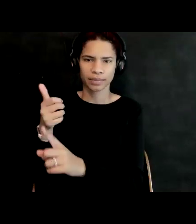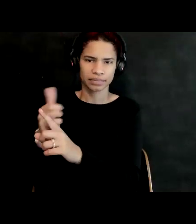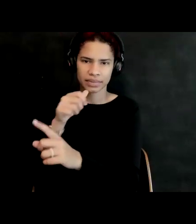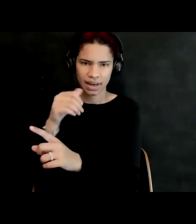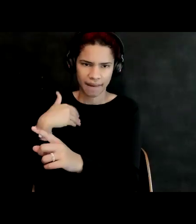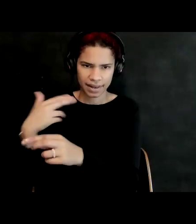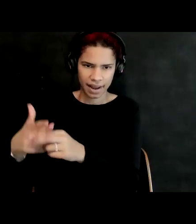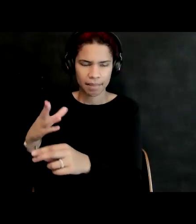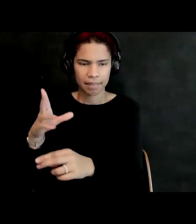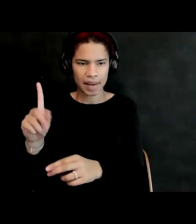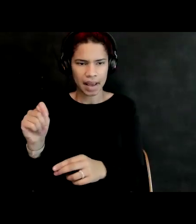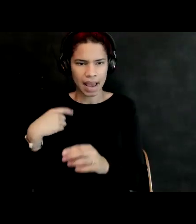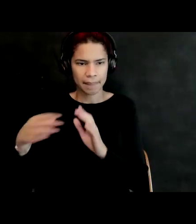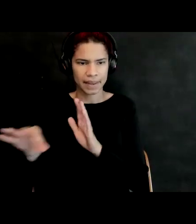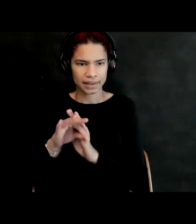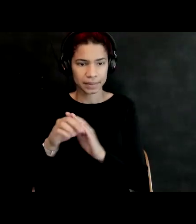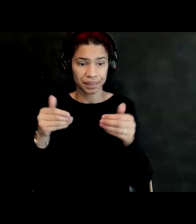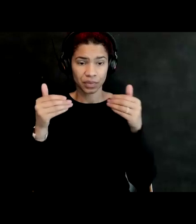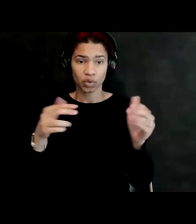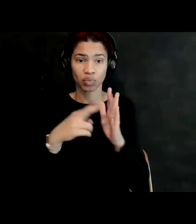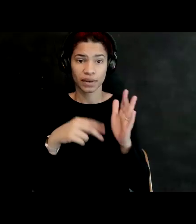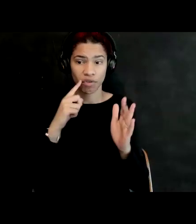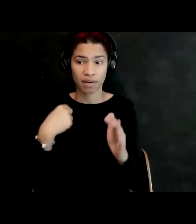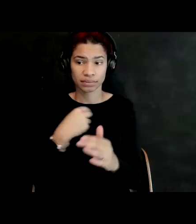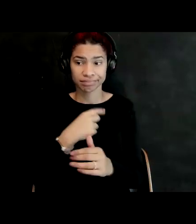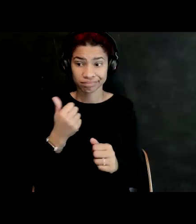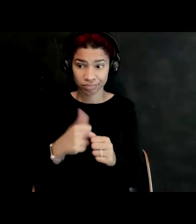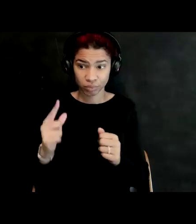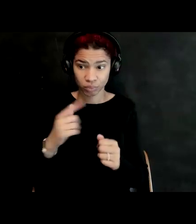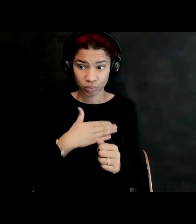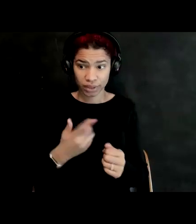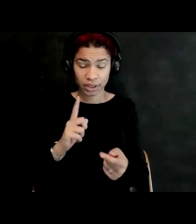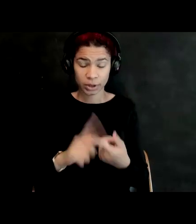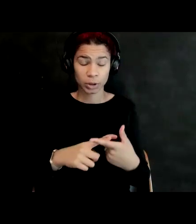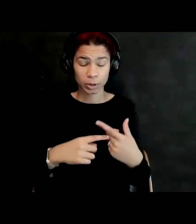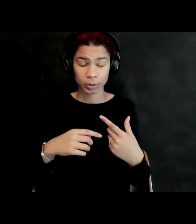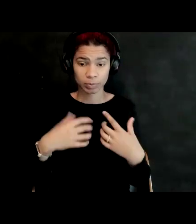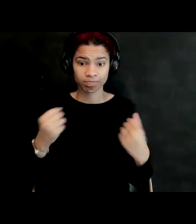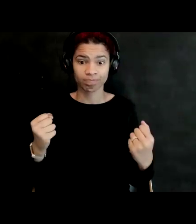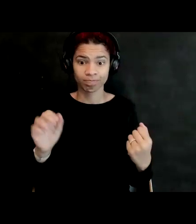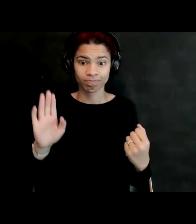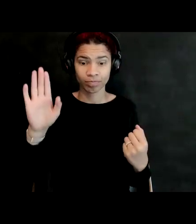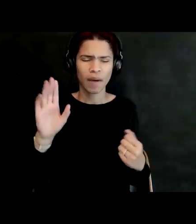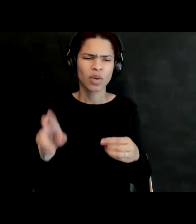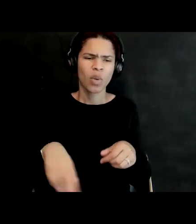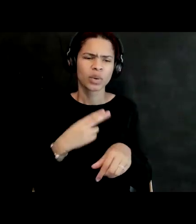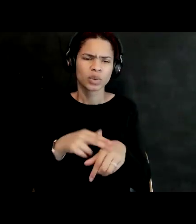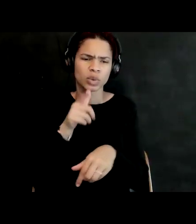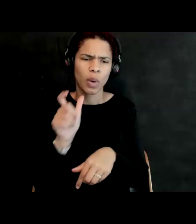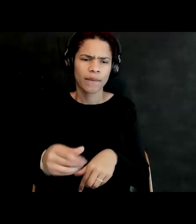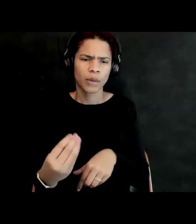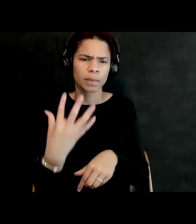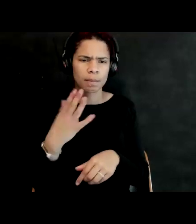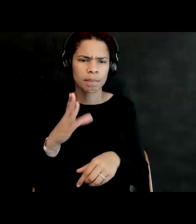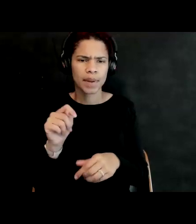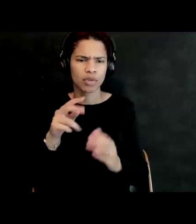one. And can read that for us. Is there anybody who's willing to jump out there and do that? Of course, you don't have to come on camera. You can just read